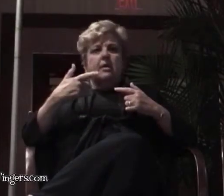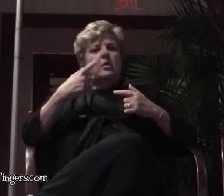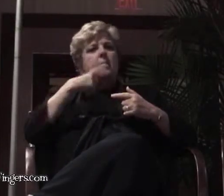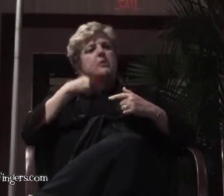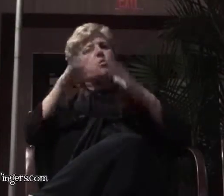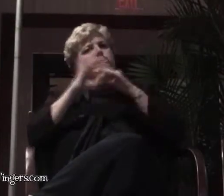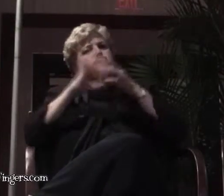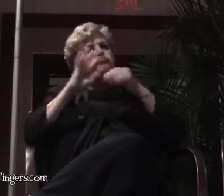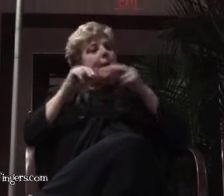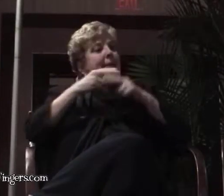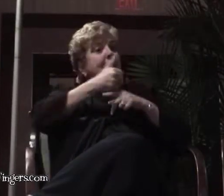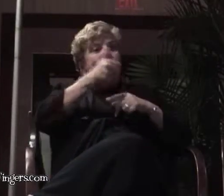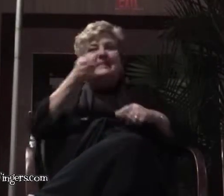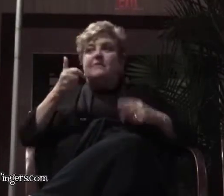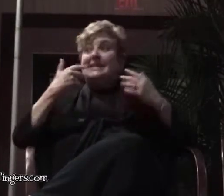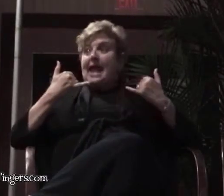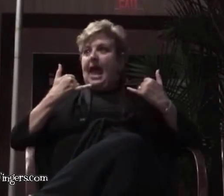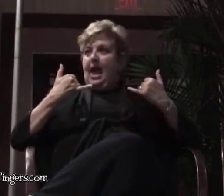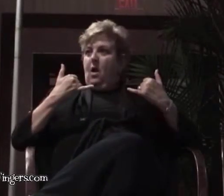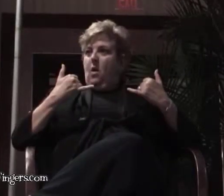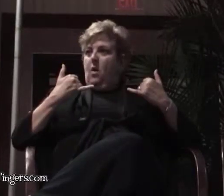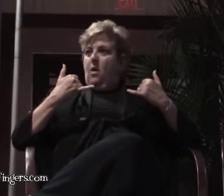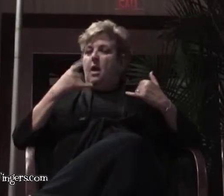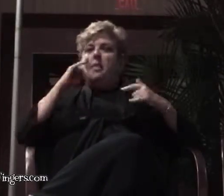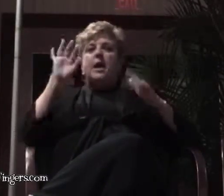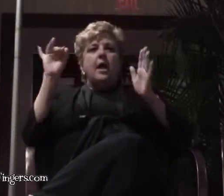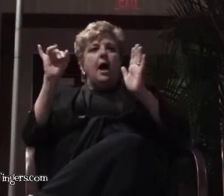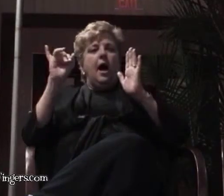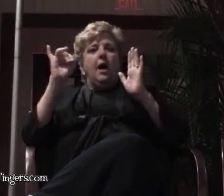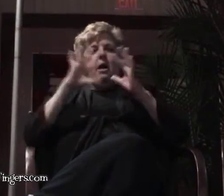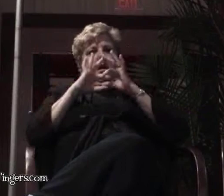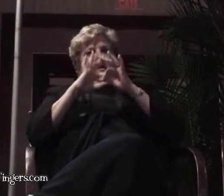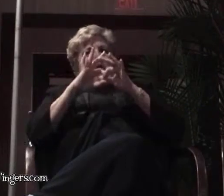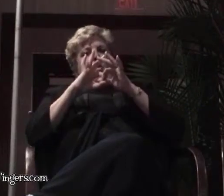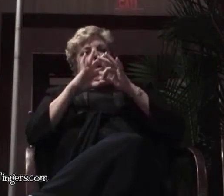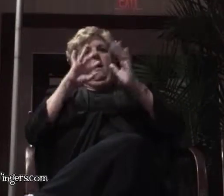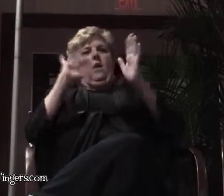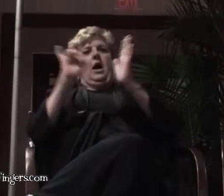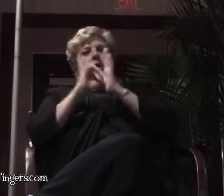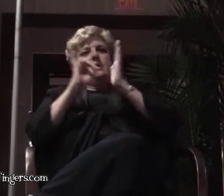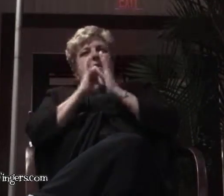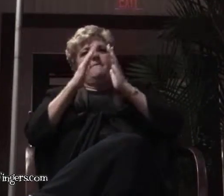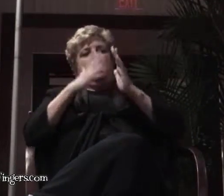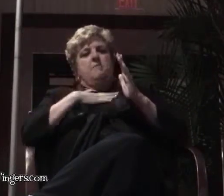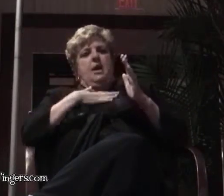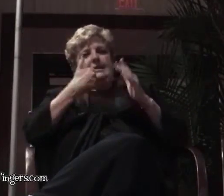that identification, I identified myself through them, that I was able to finally understand that,